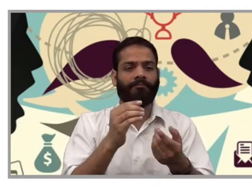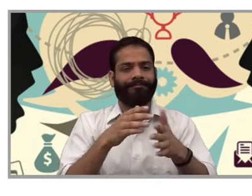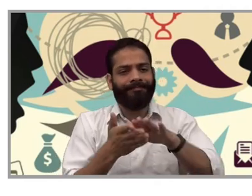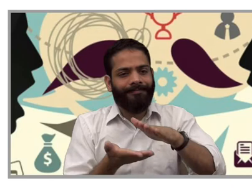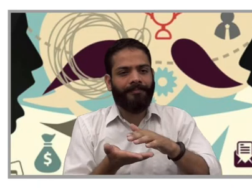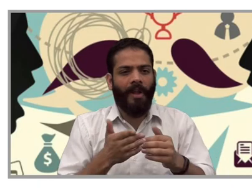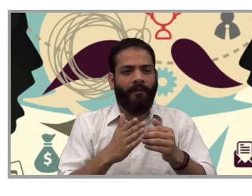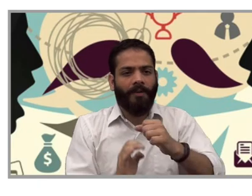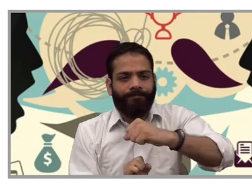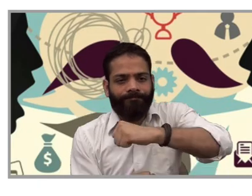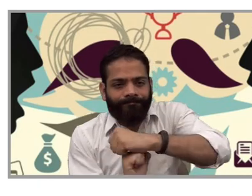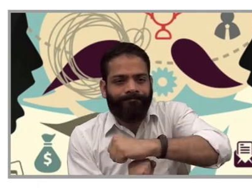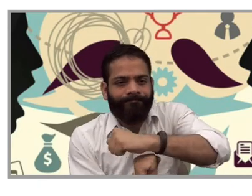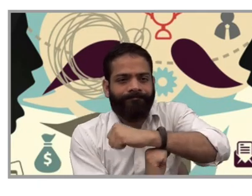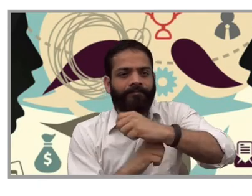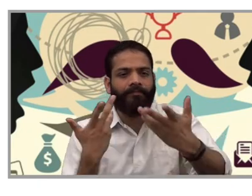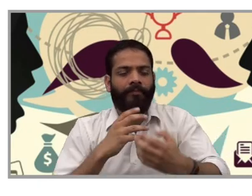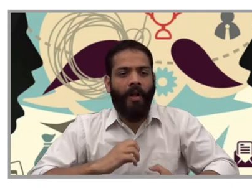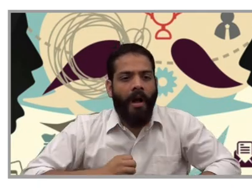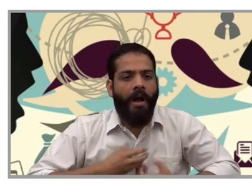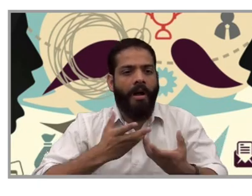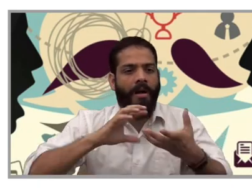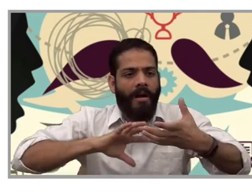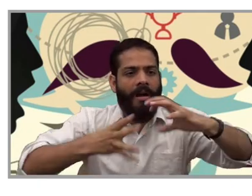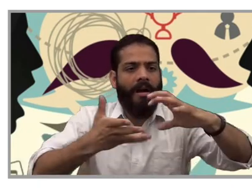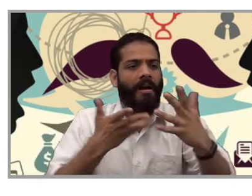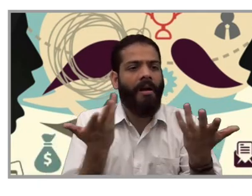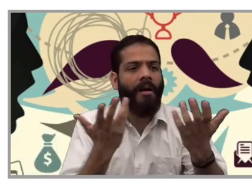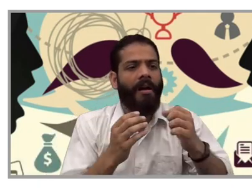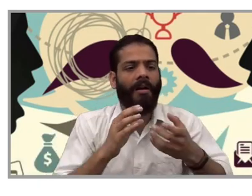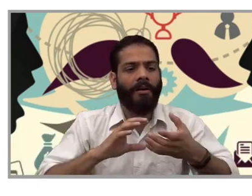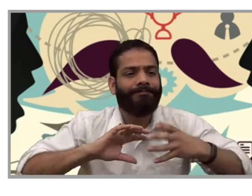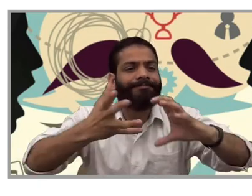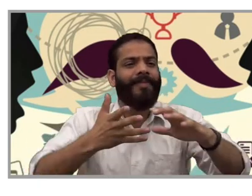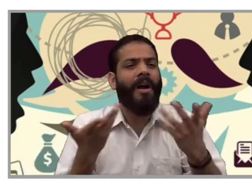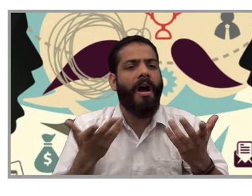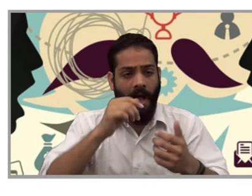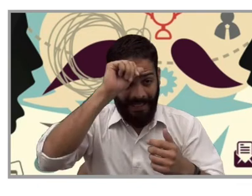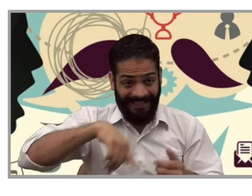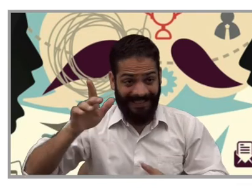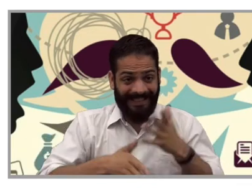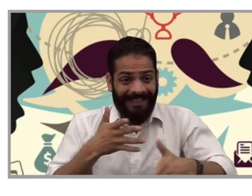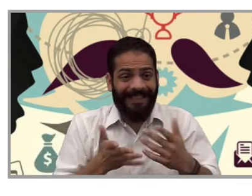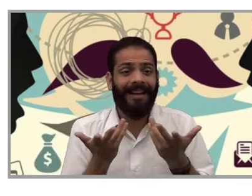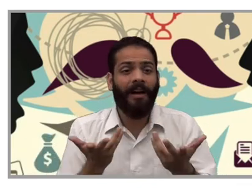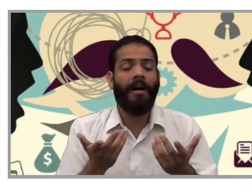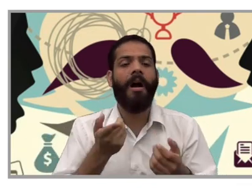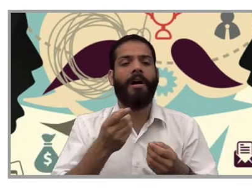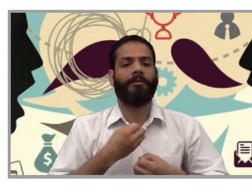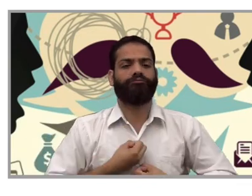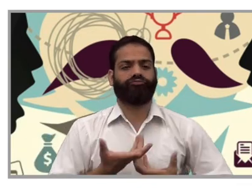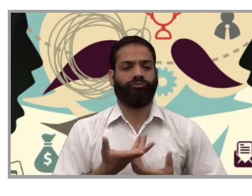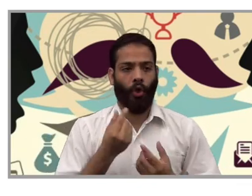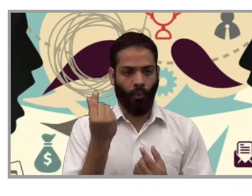notion from the base sign. It is one of the productive sign formation processes in Indian Sign Language.